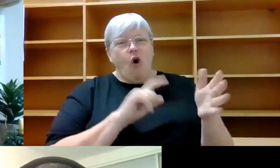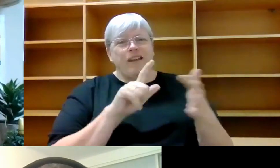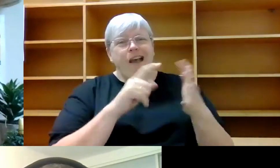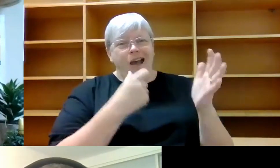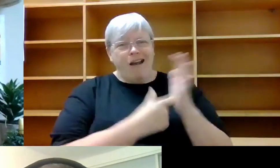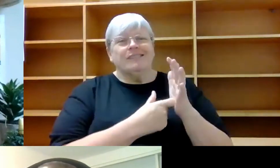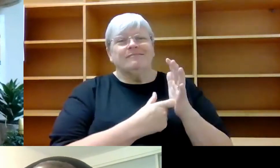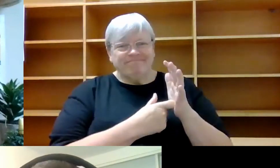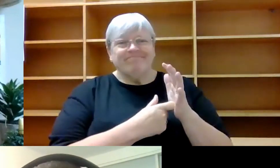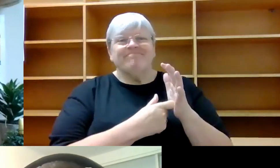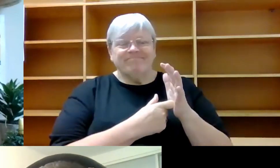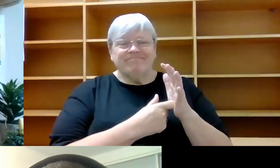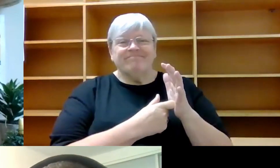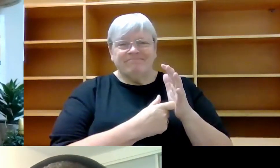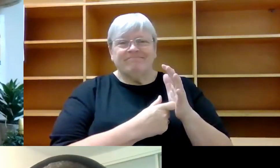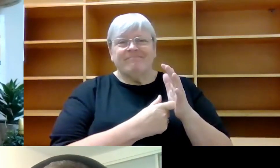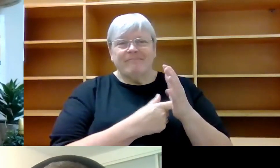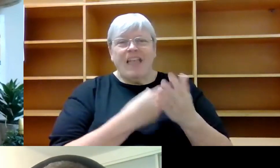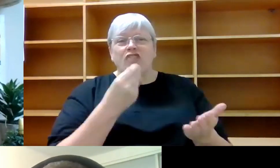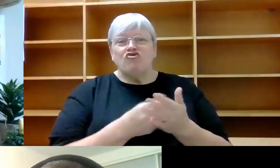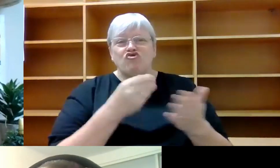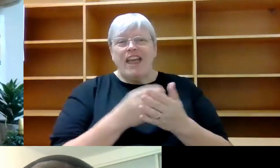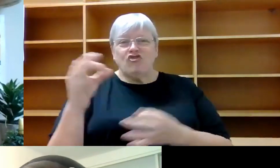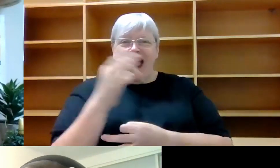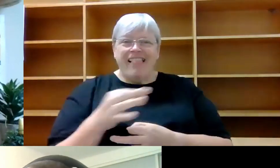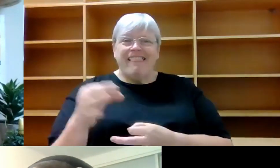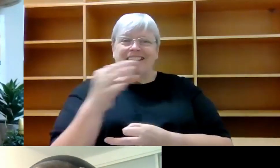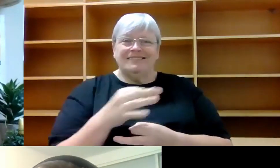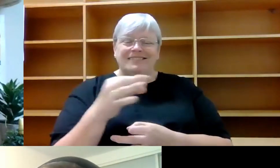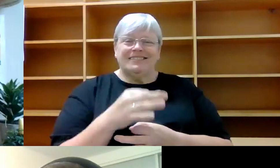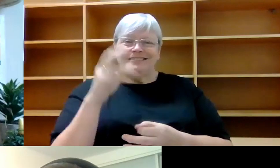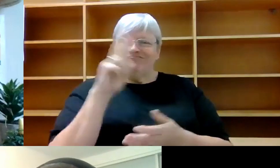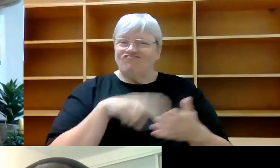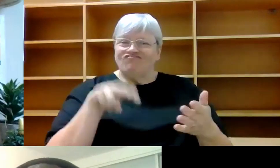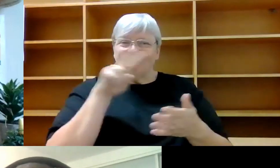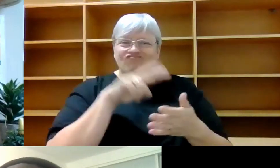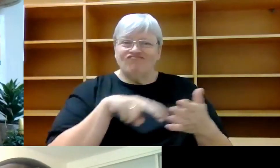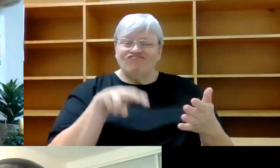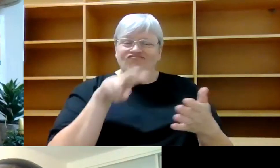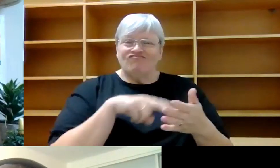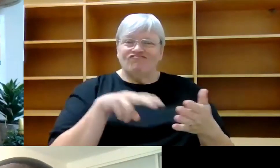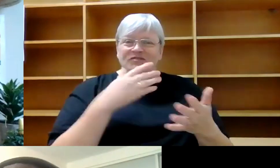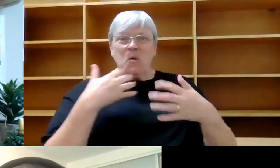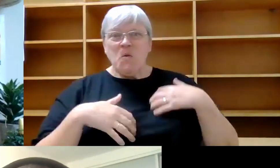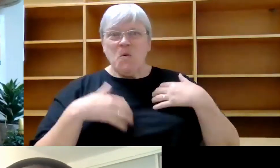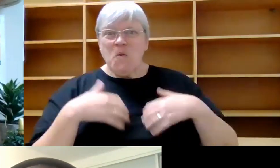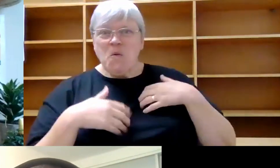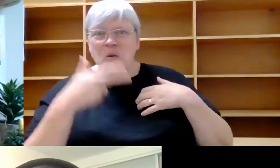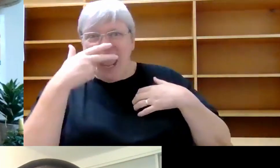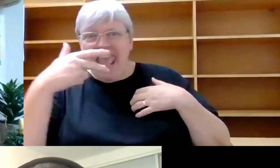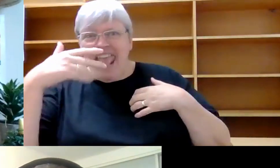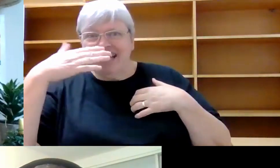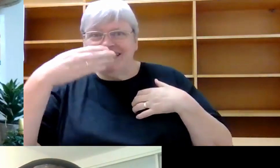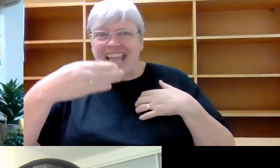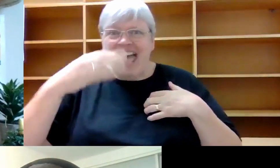and Treasure Island. Treasure Island. So again, with my excited 8, 9, 10-year-old